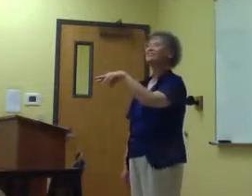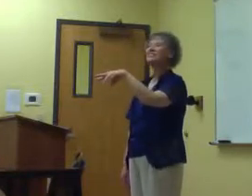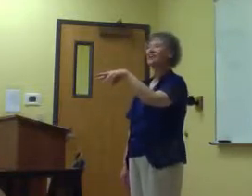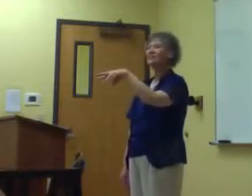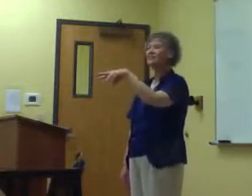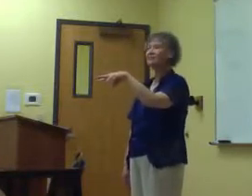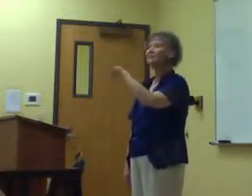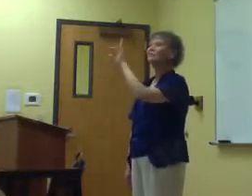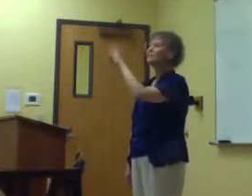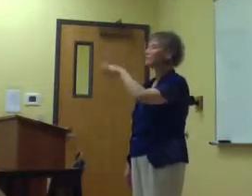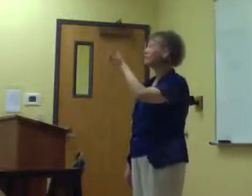77.